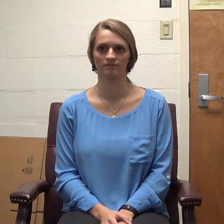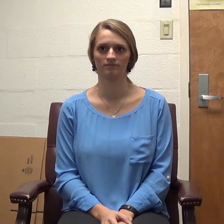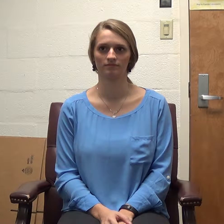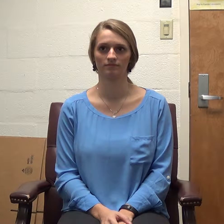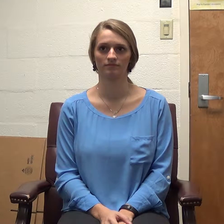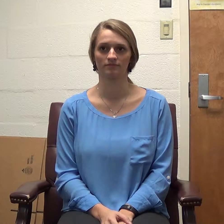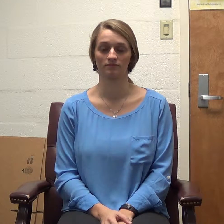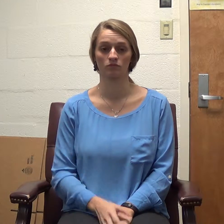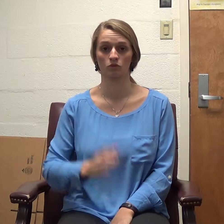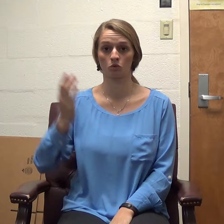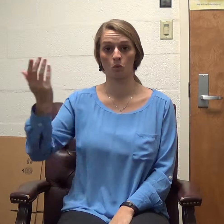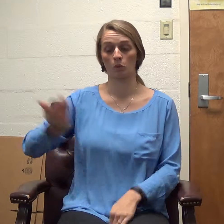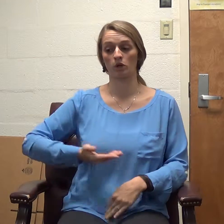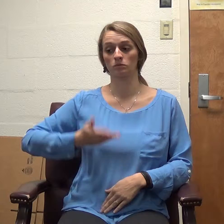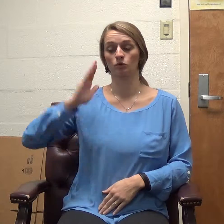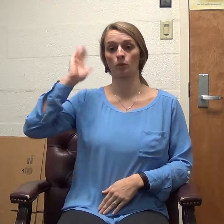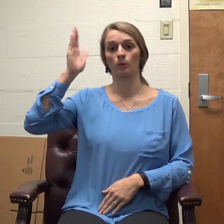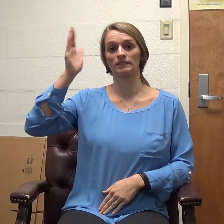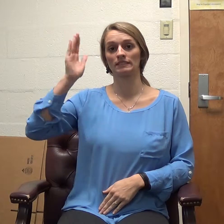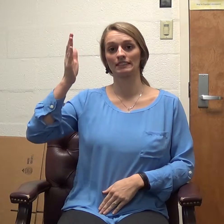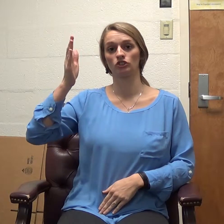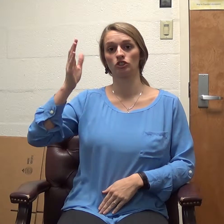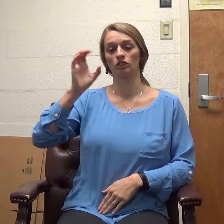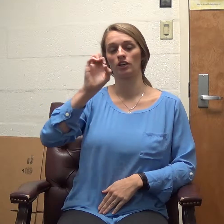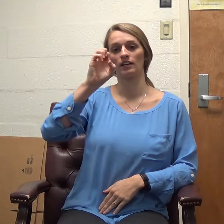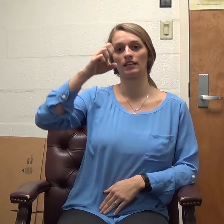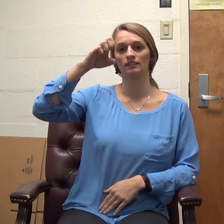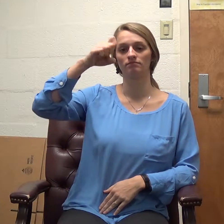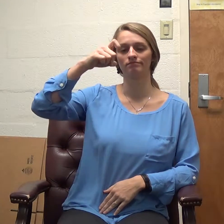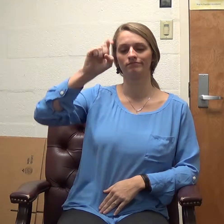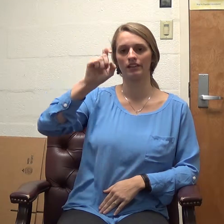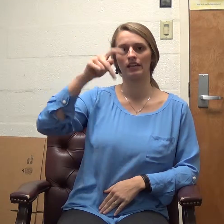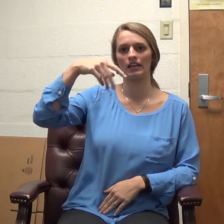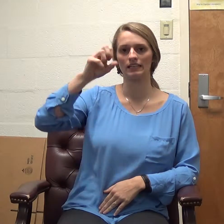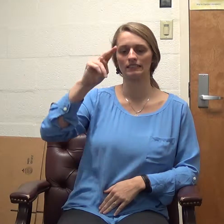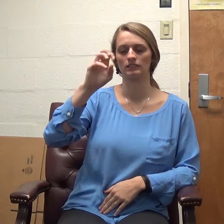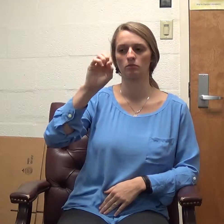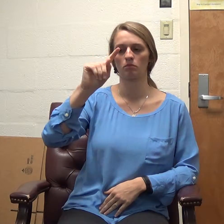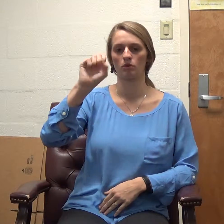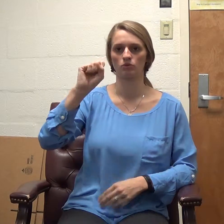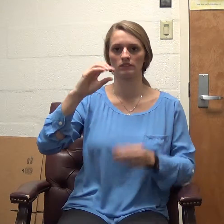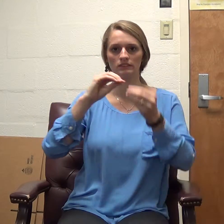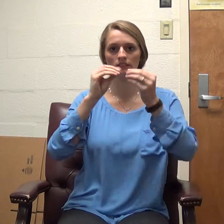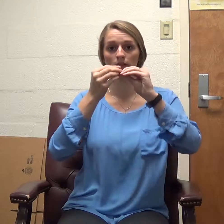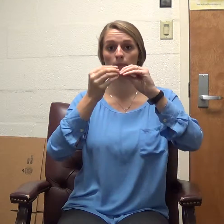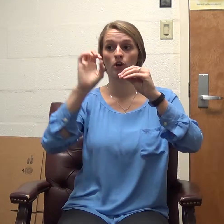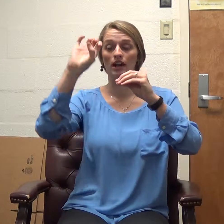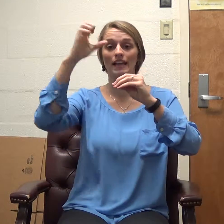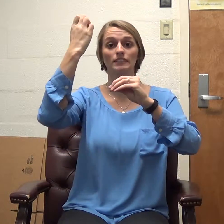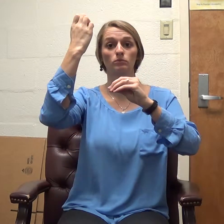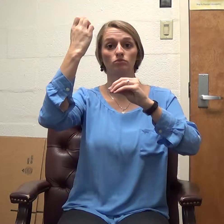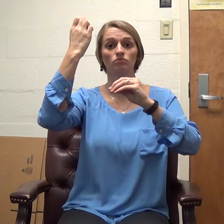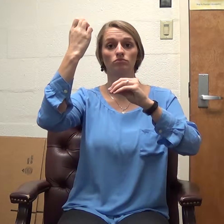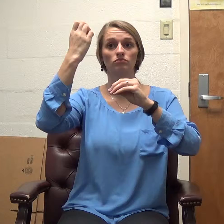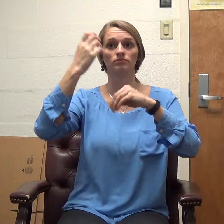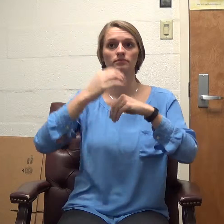Welcome to the presentation on exponents. If I were to ask you what, make sure this pen is the right